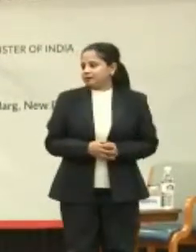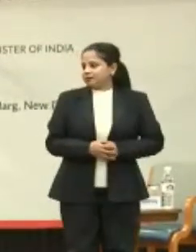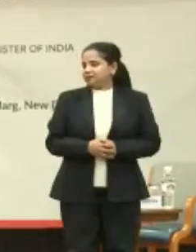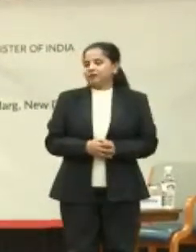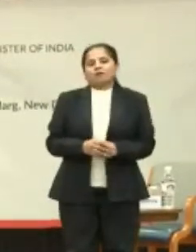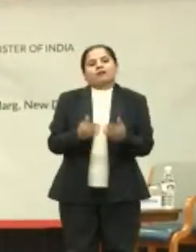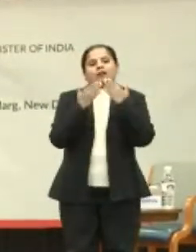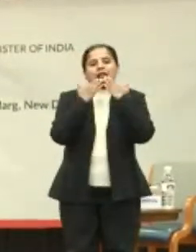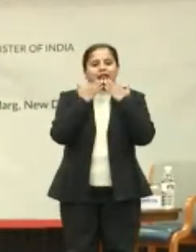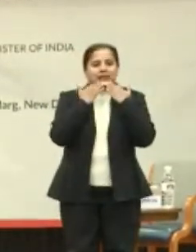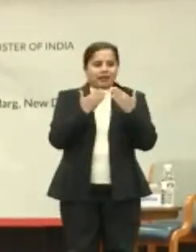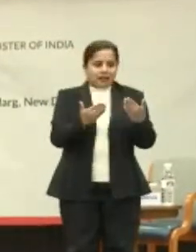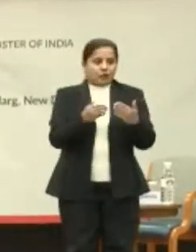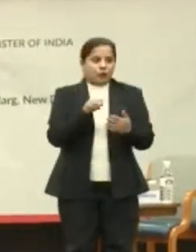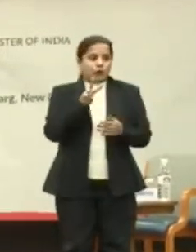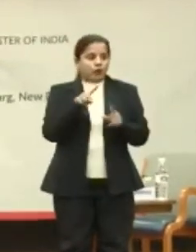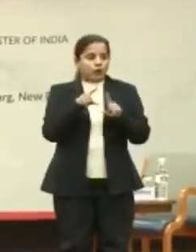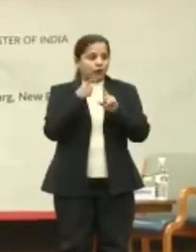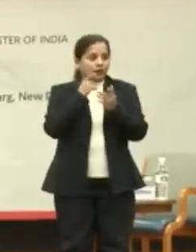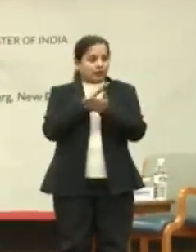Thank you, Vidhi,